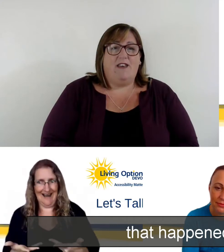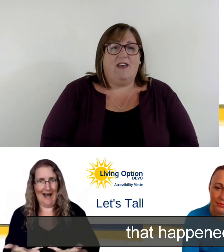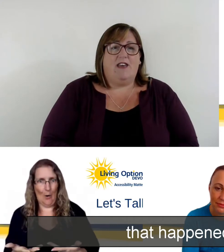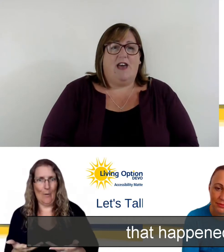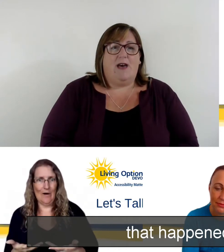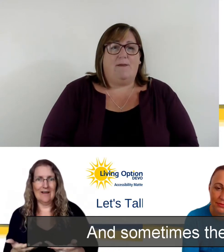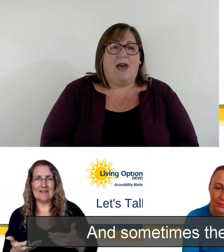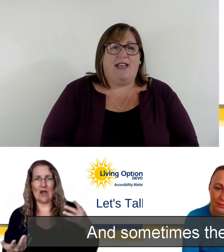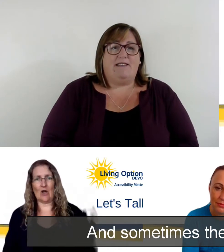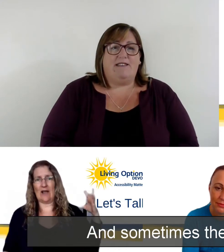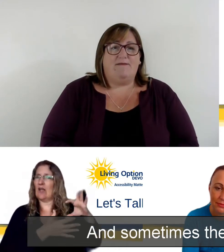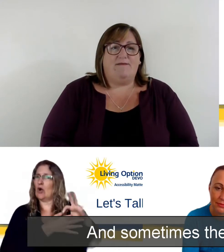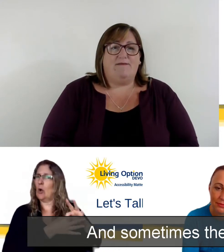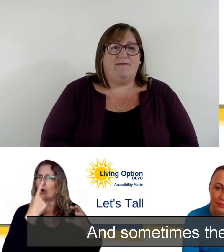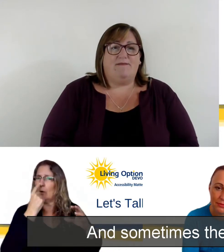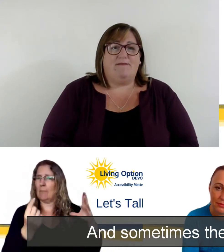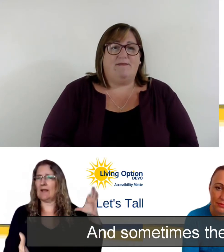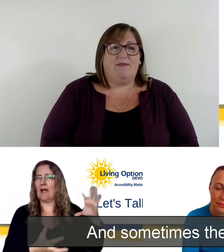past, and